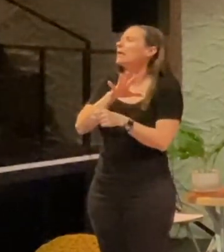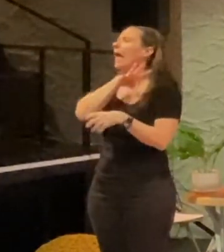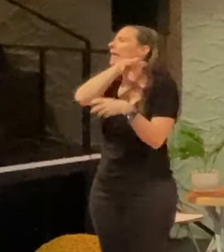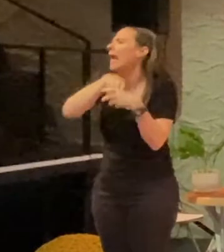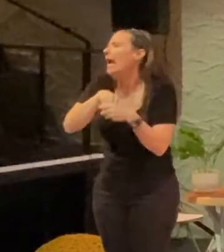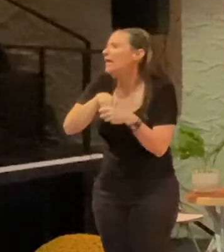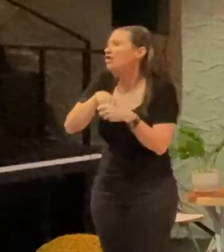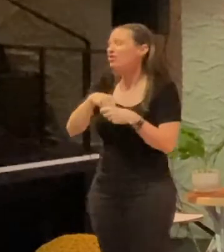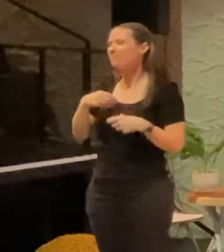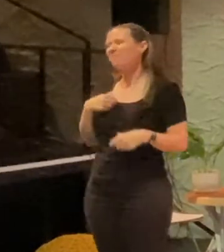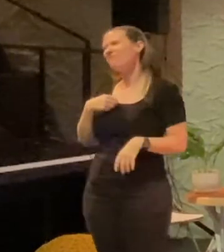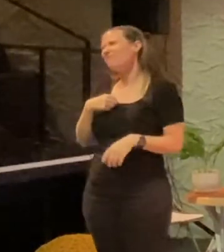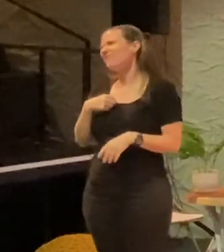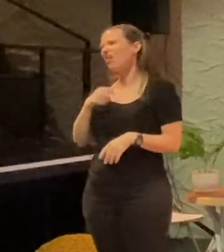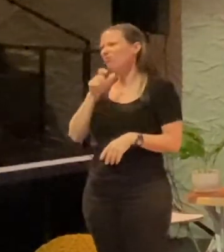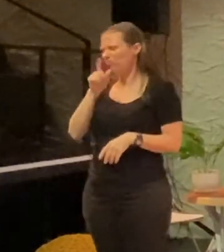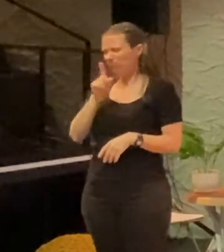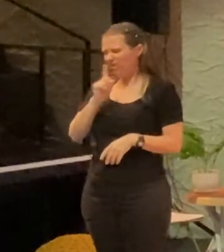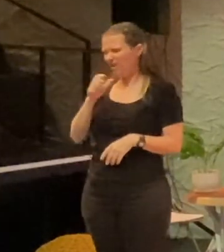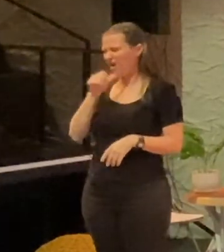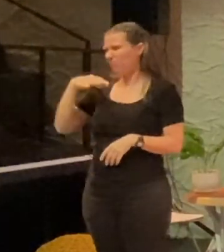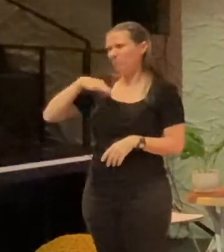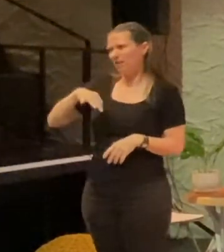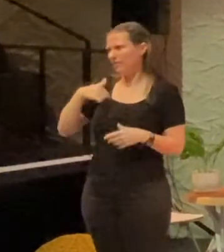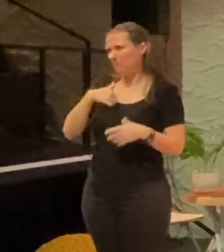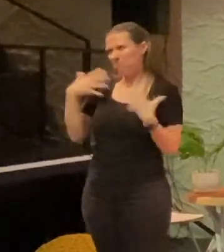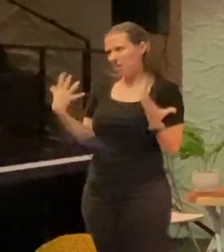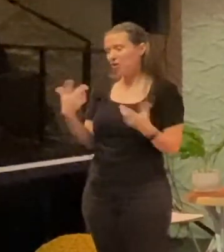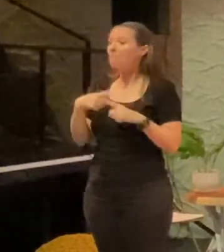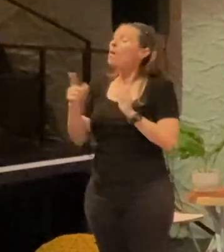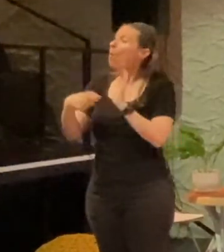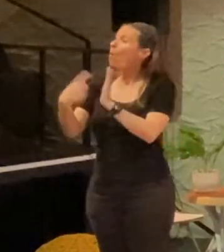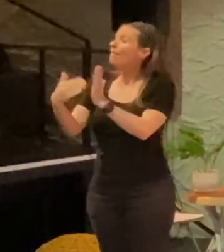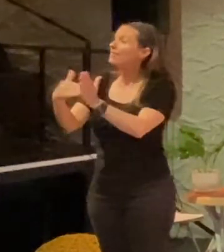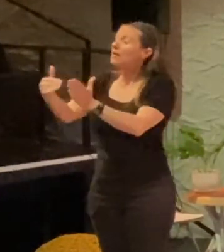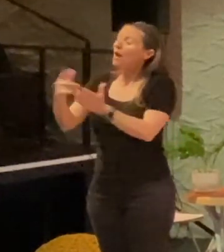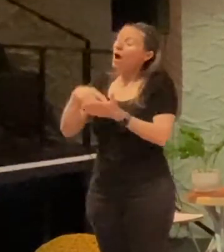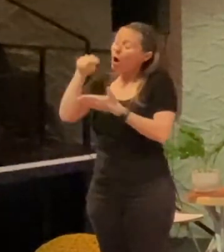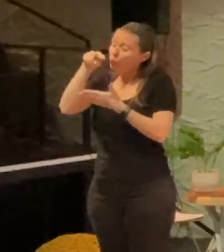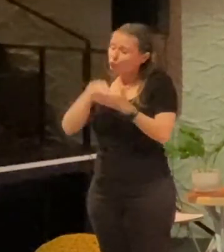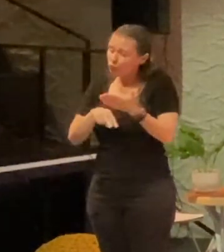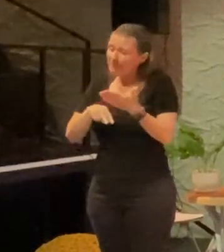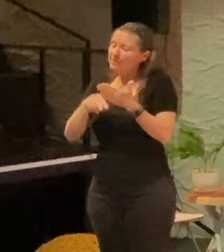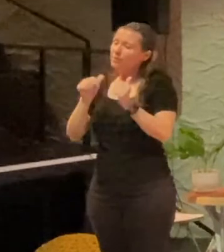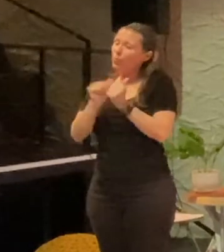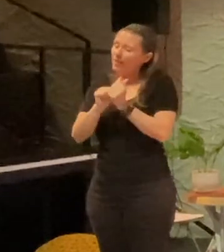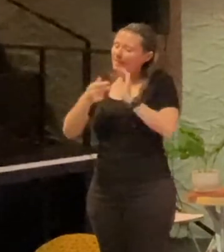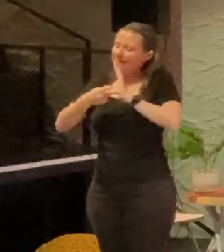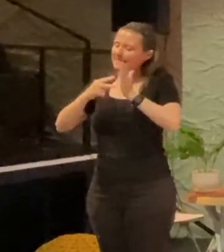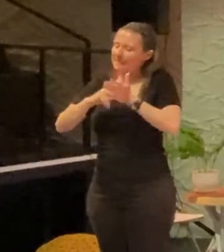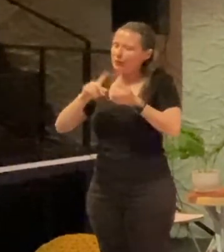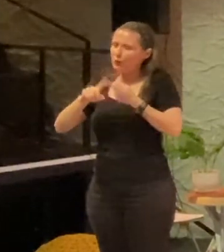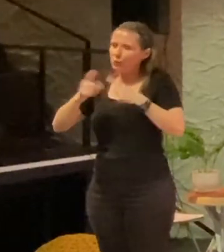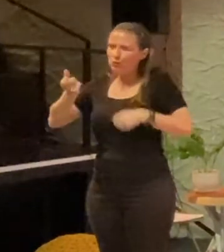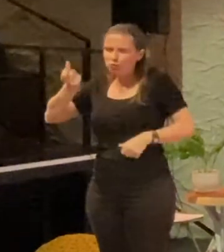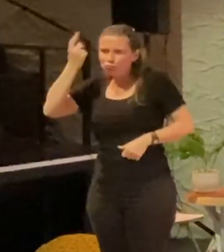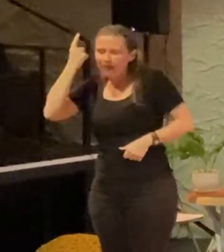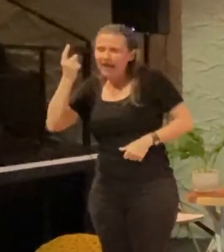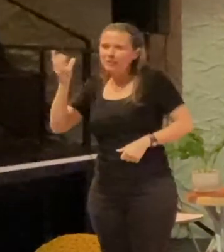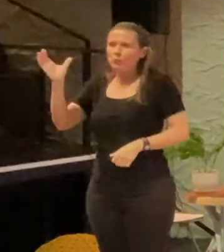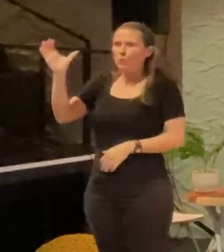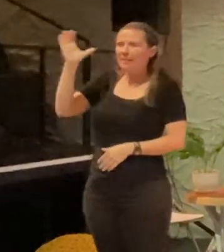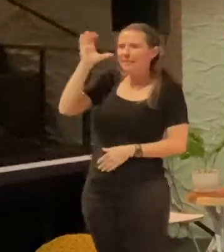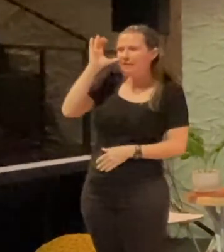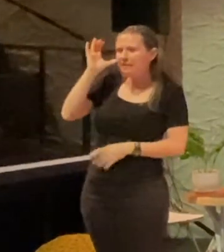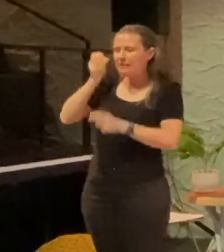that, I get little out of it. But I also often read the Bible with intent to understand, to listen, to